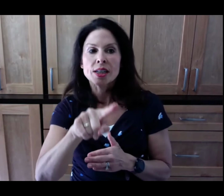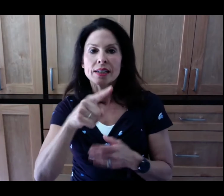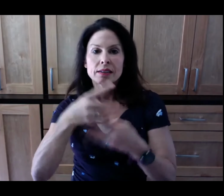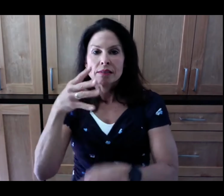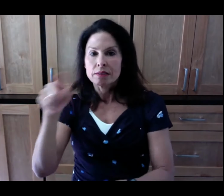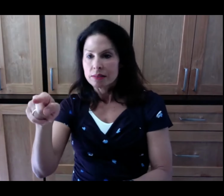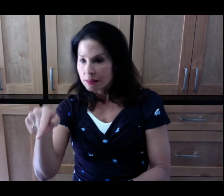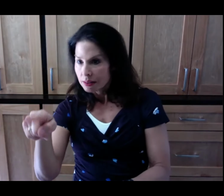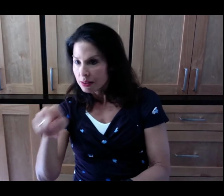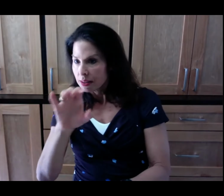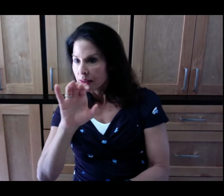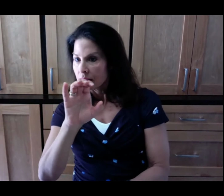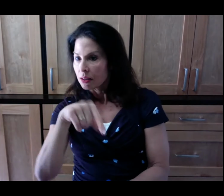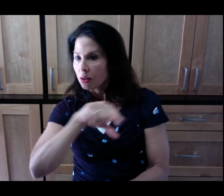Somebody asked a question.